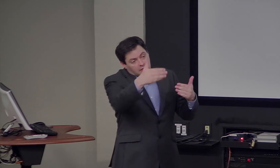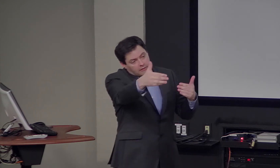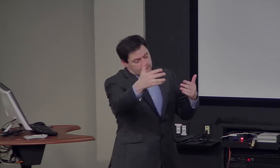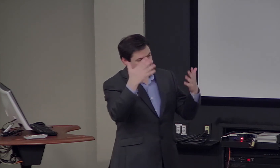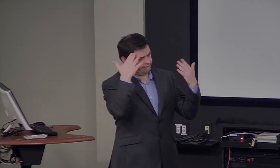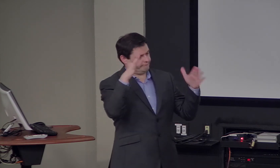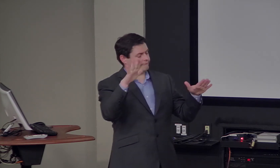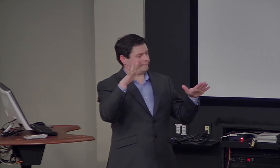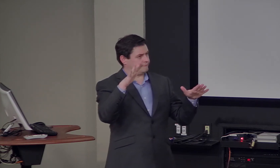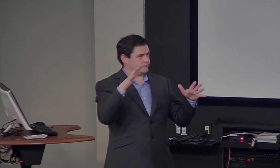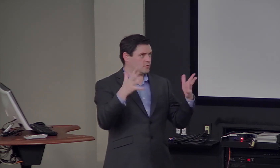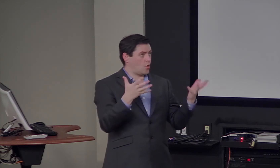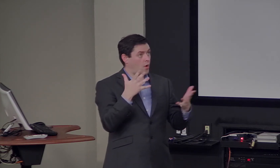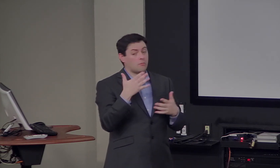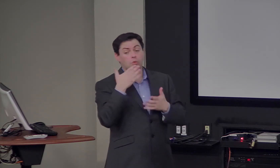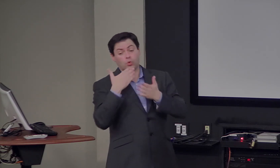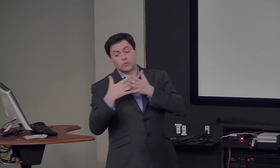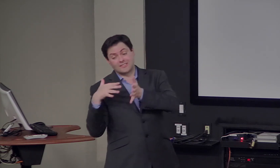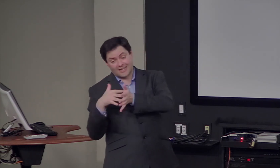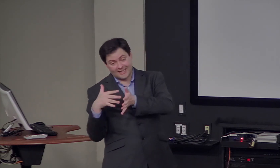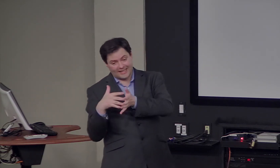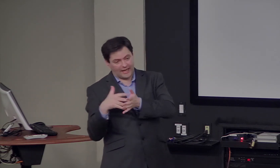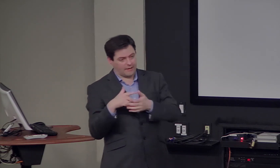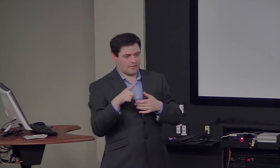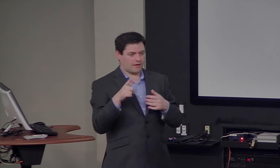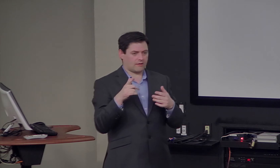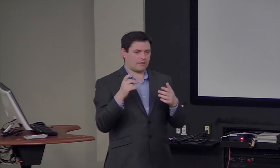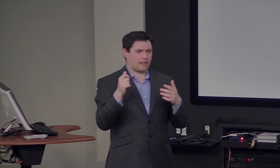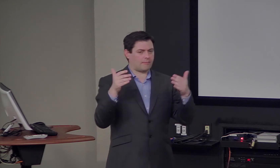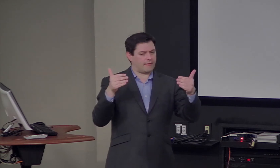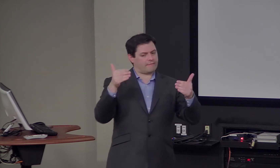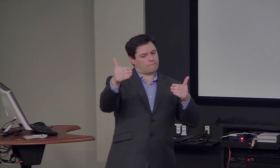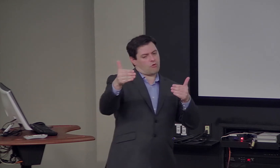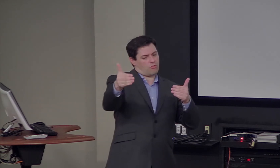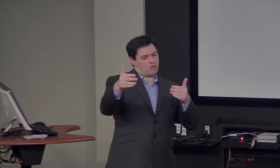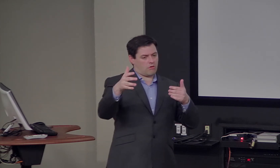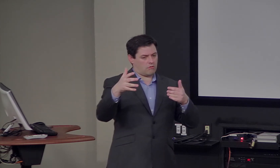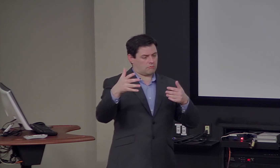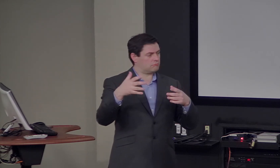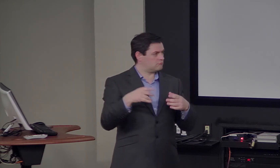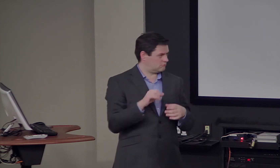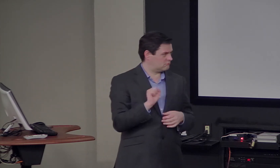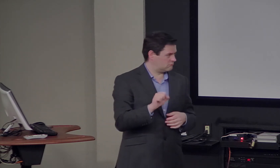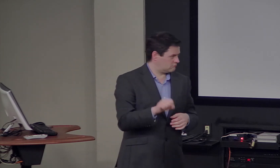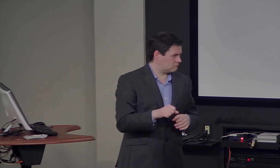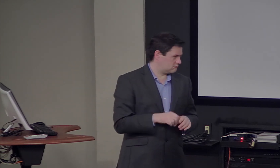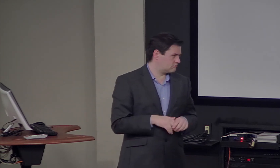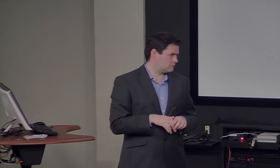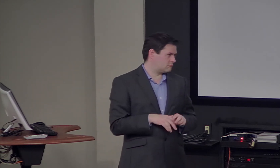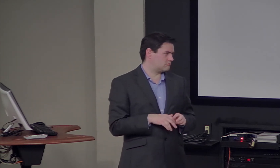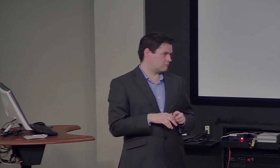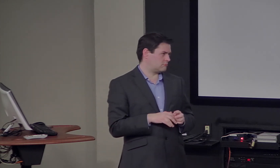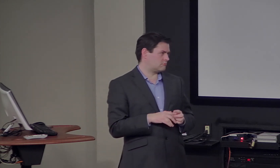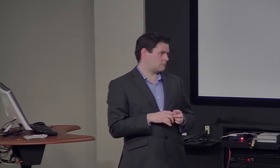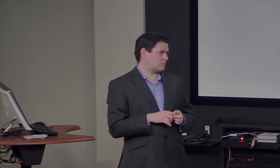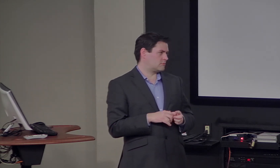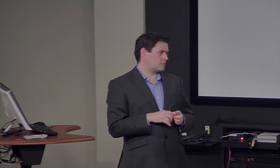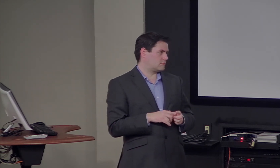language. As to where they go beyond that initial proficiency, that's yet to be studied. I think we looked primarily at just learners